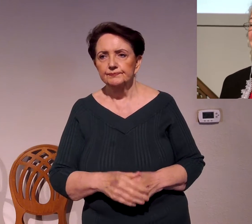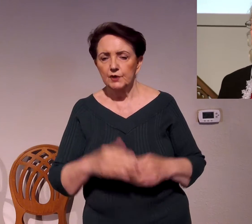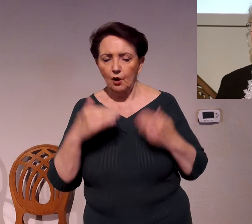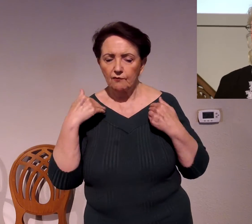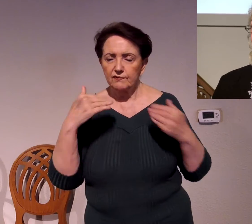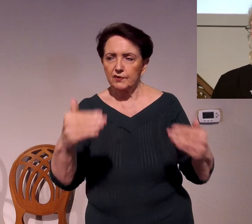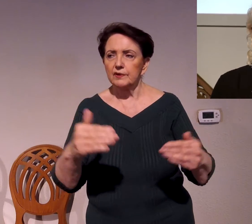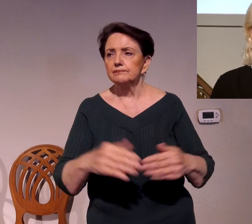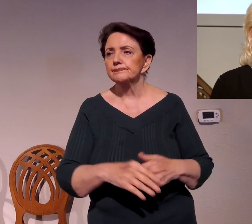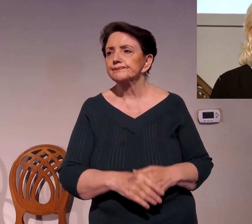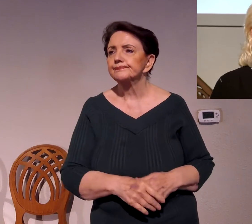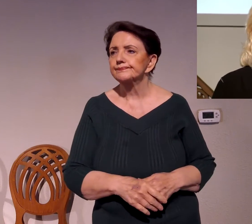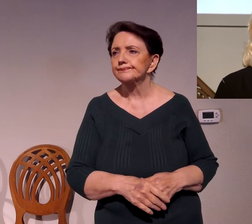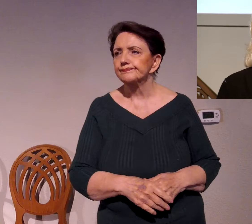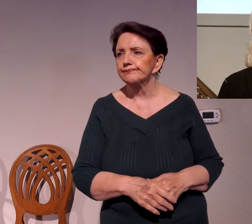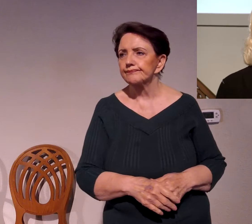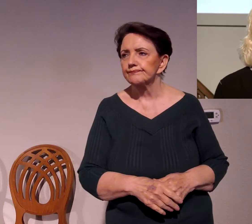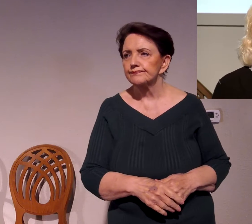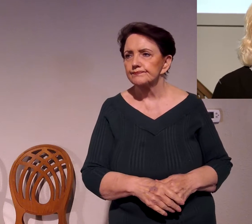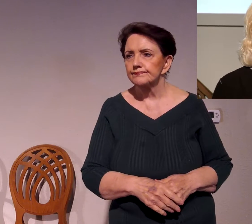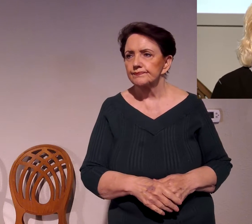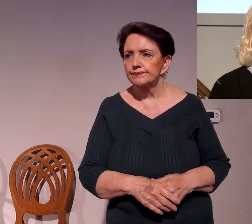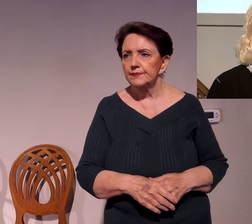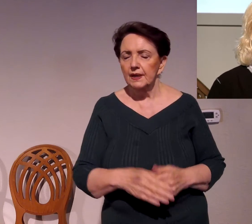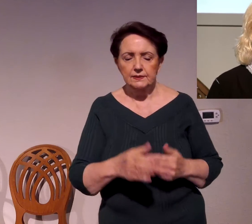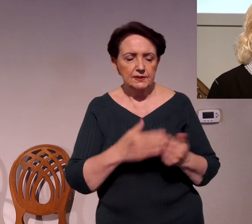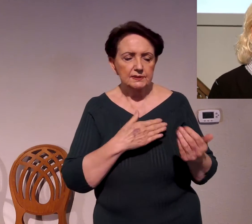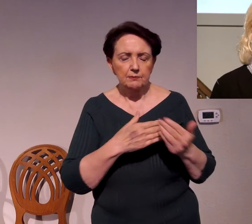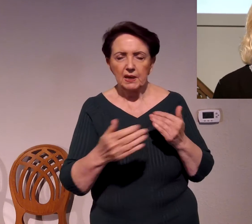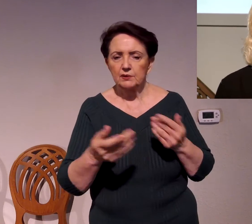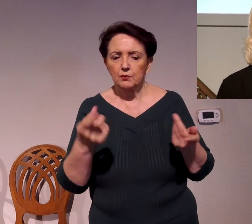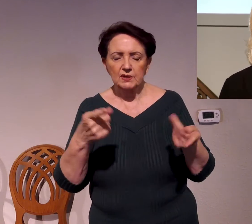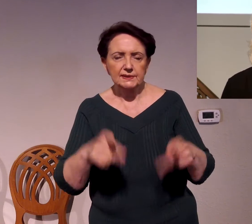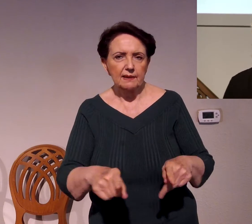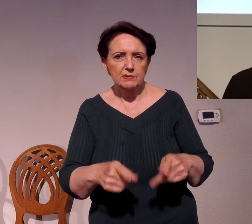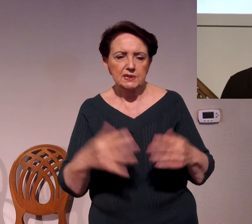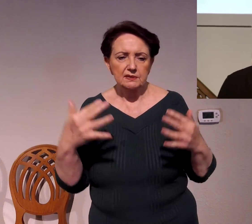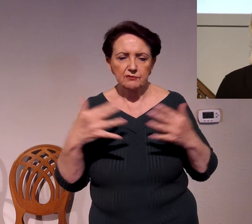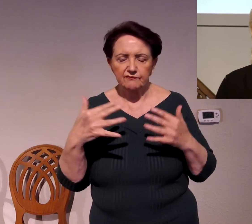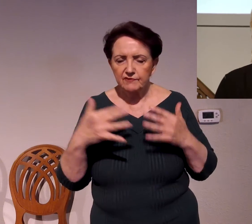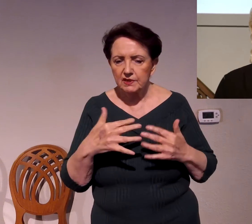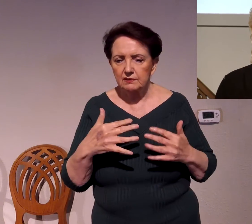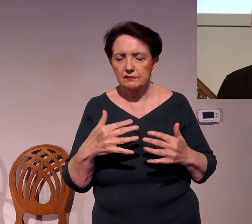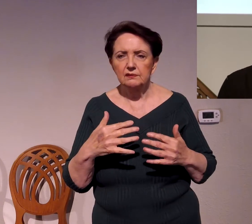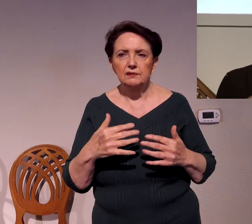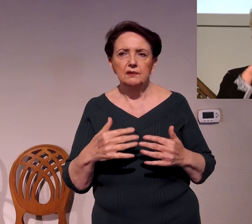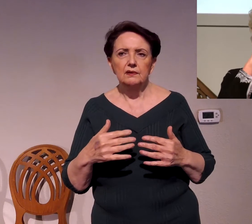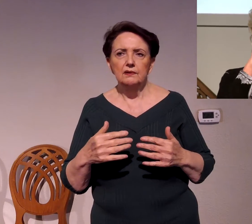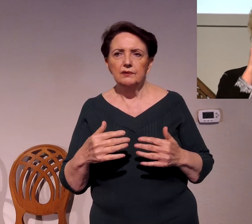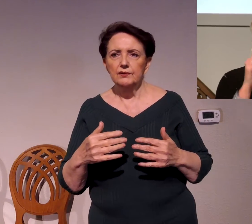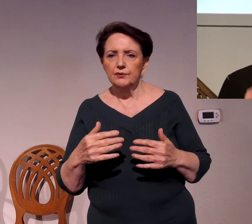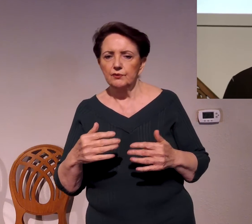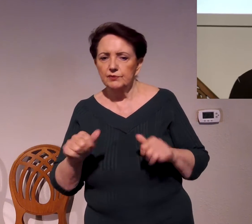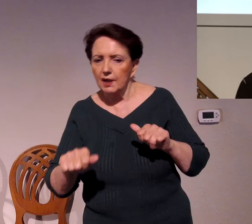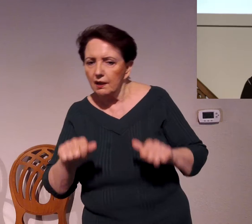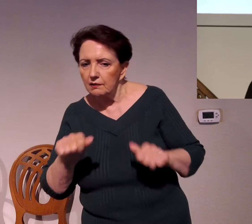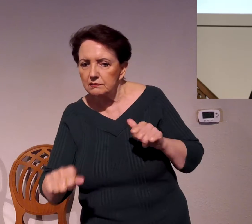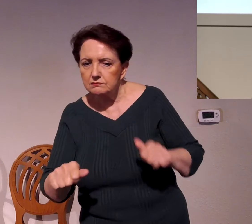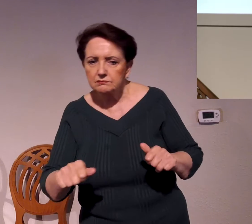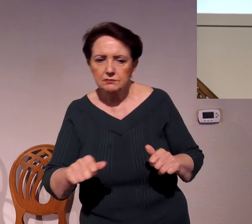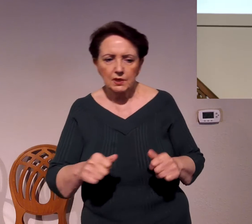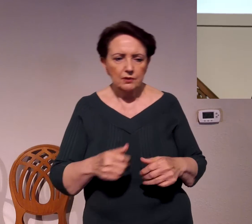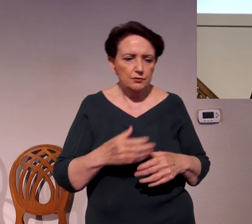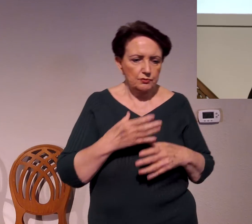it. And we have to go for it in spite of our trepidations and our unknowingness and our not having everything